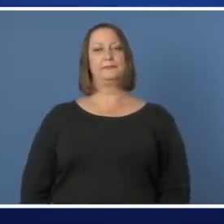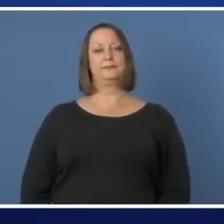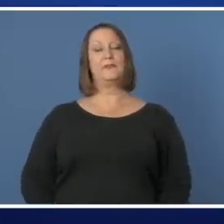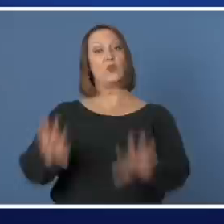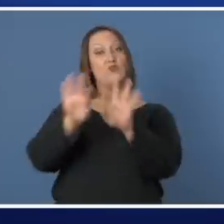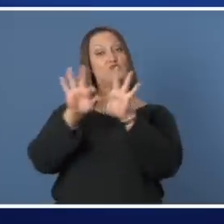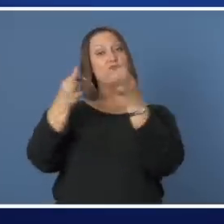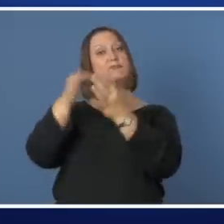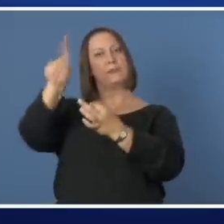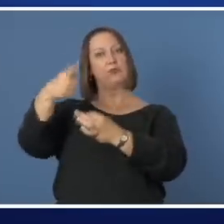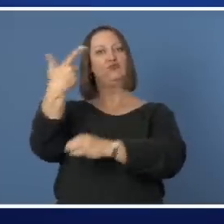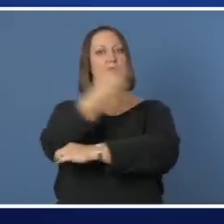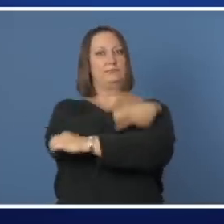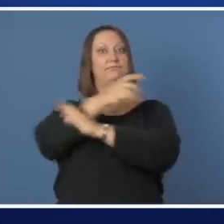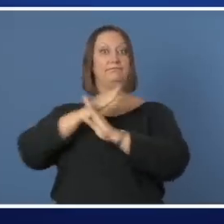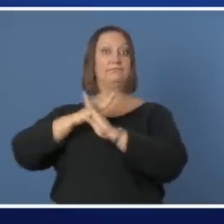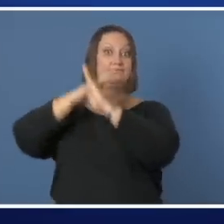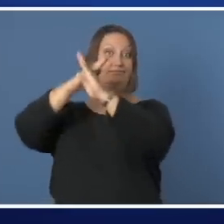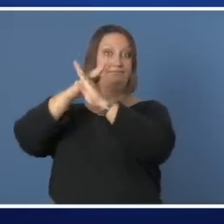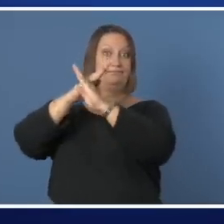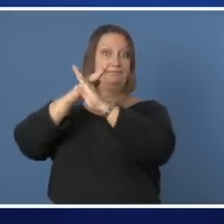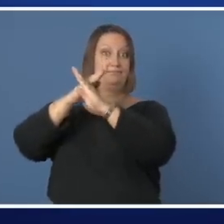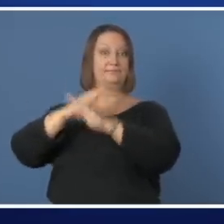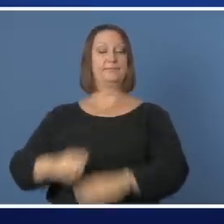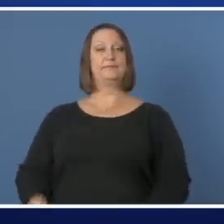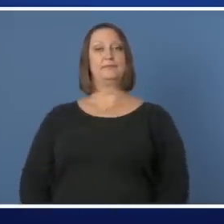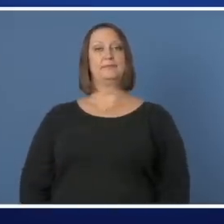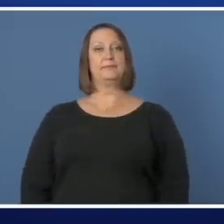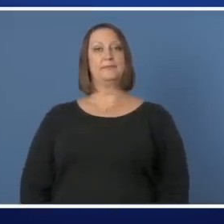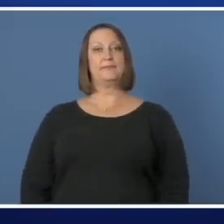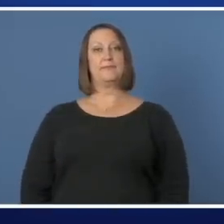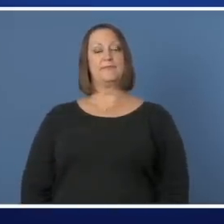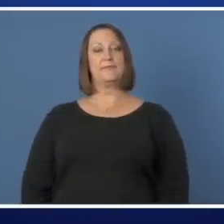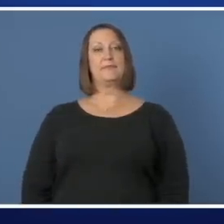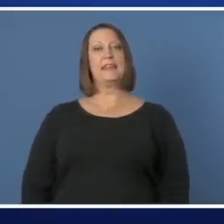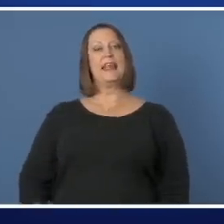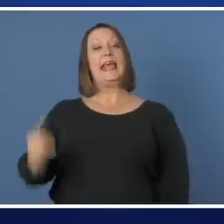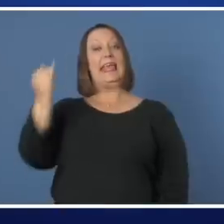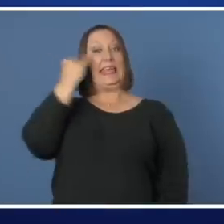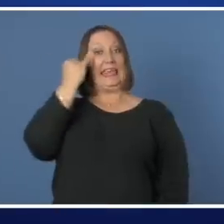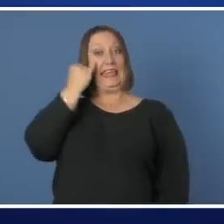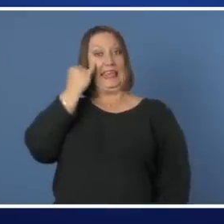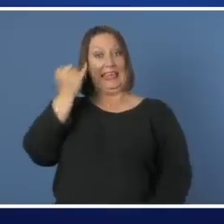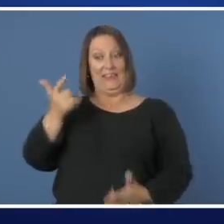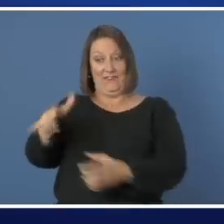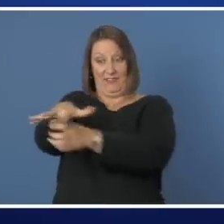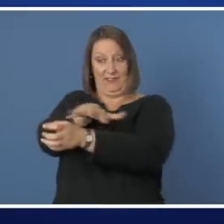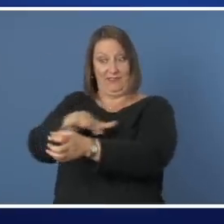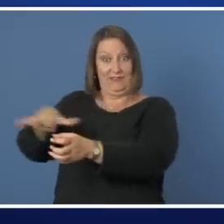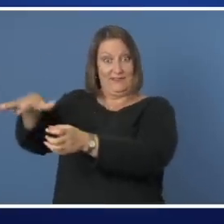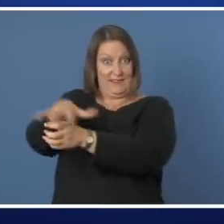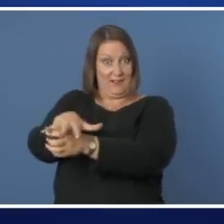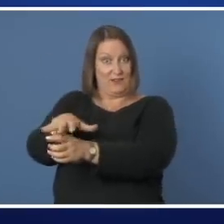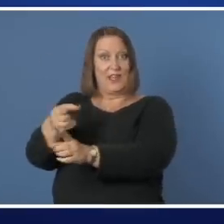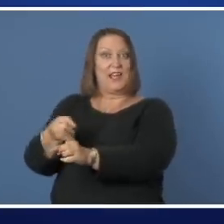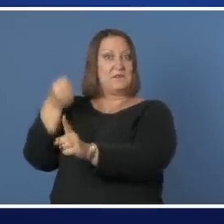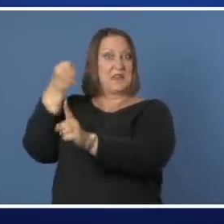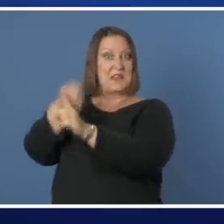get your family vaccinated get your family family vaccinated